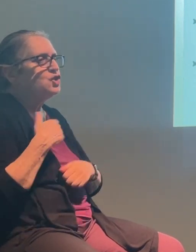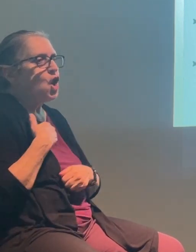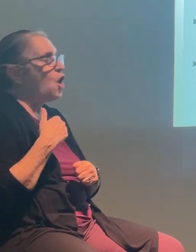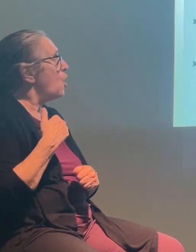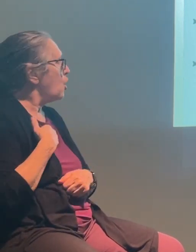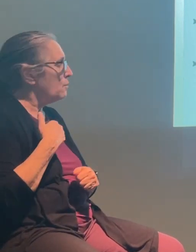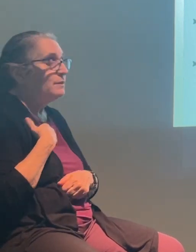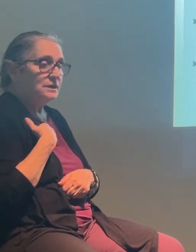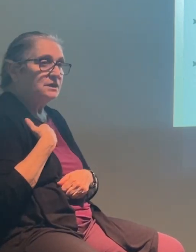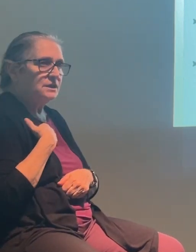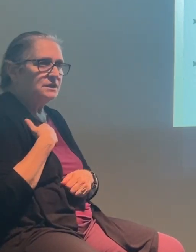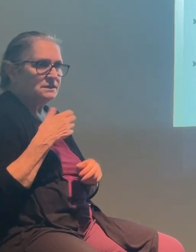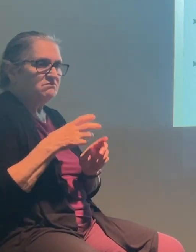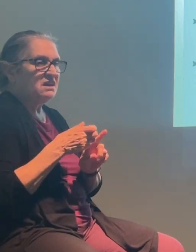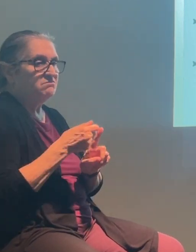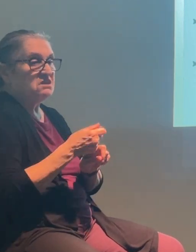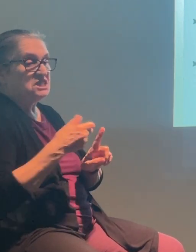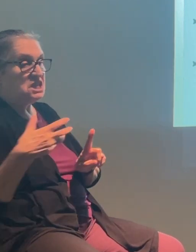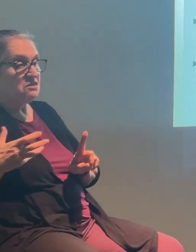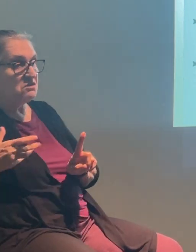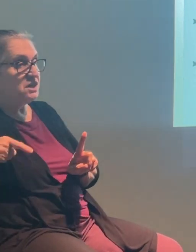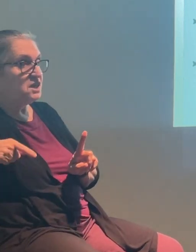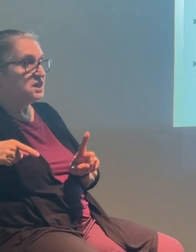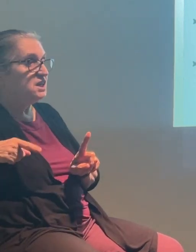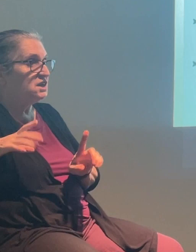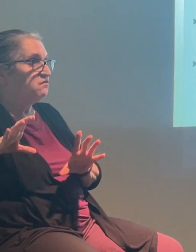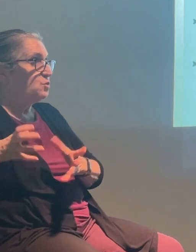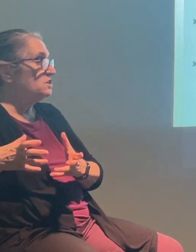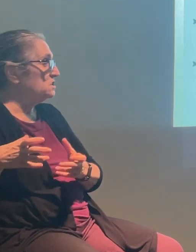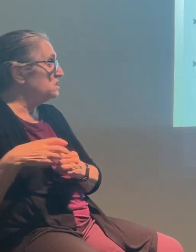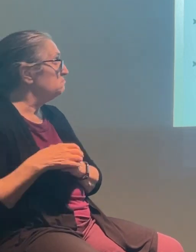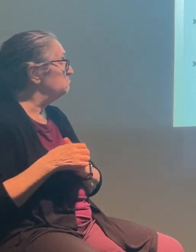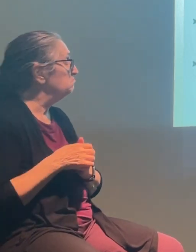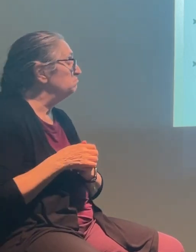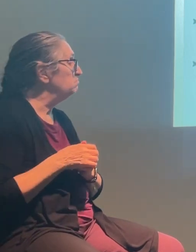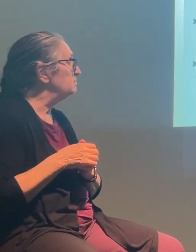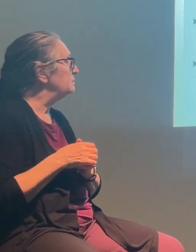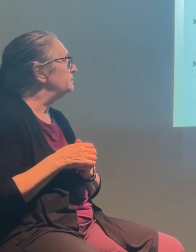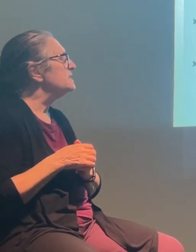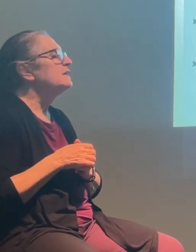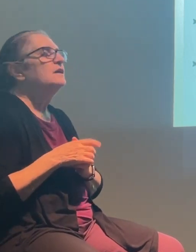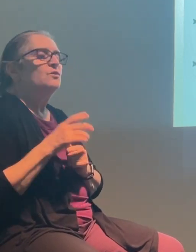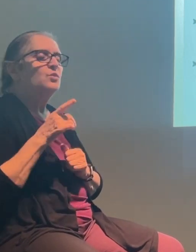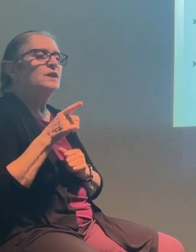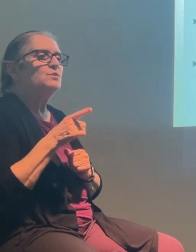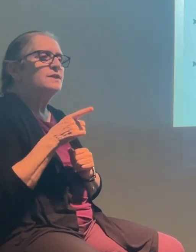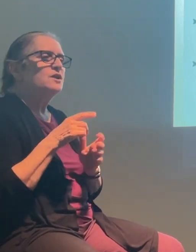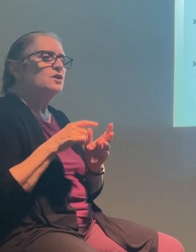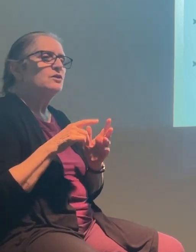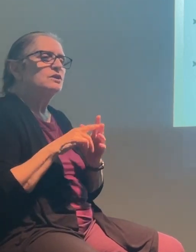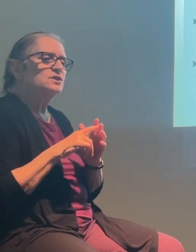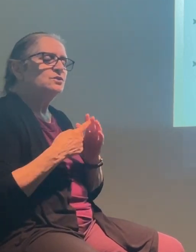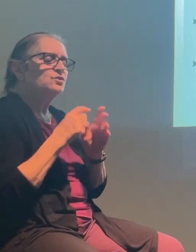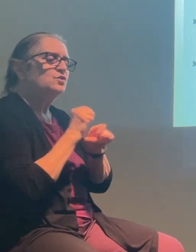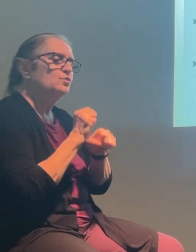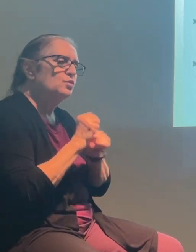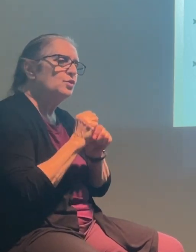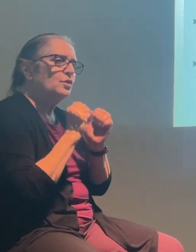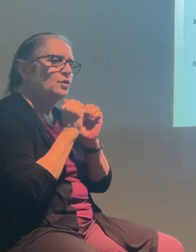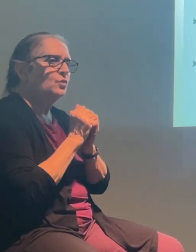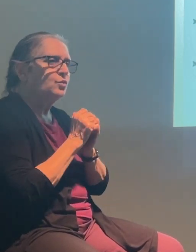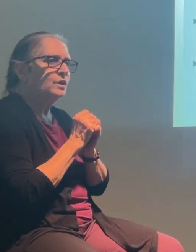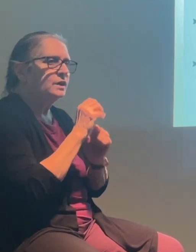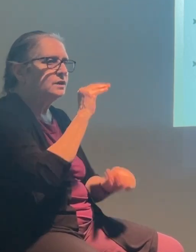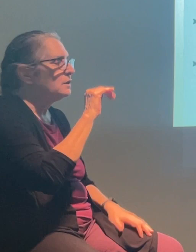Expeditionary Forces. While he was there, he started working with Major